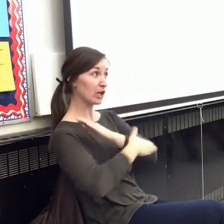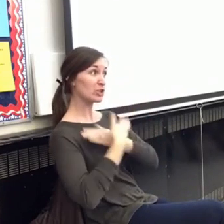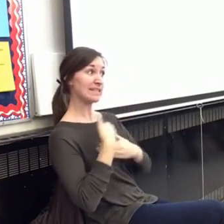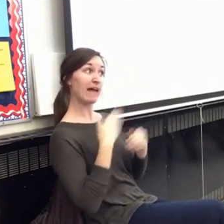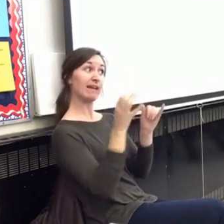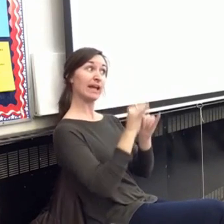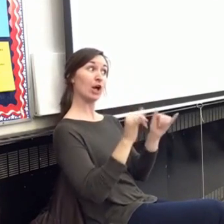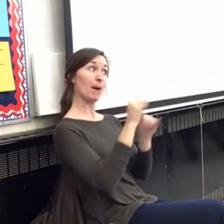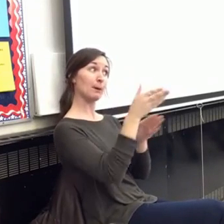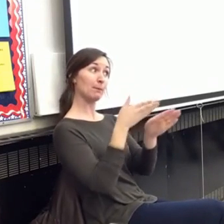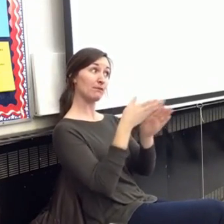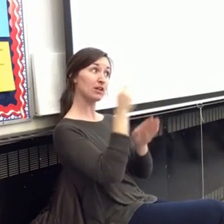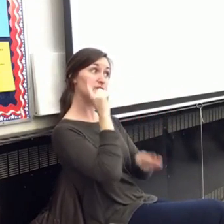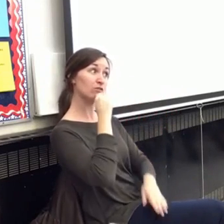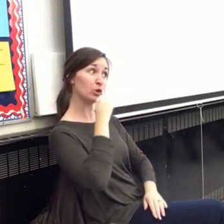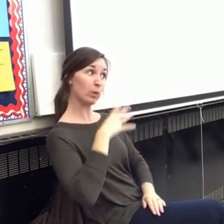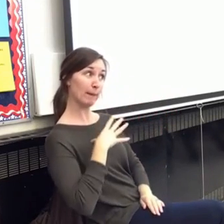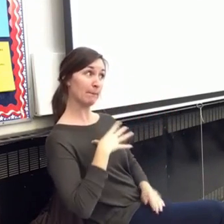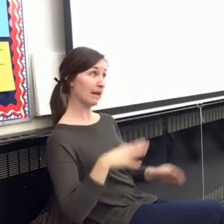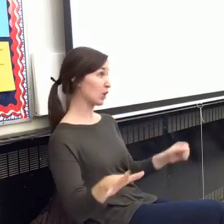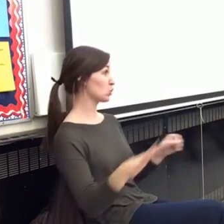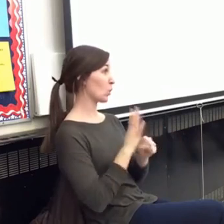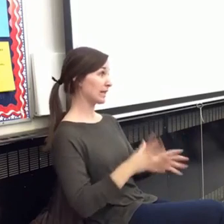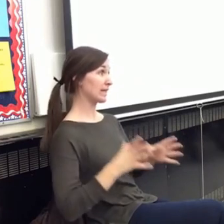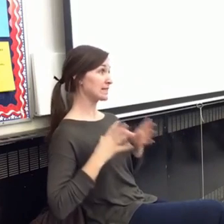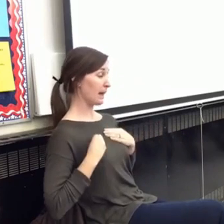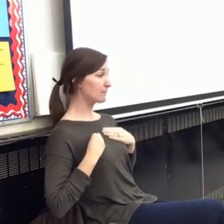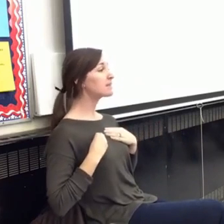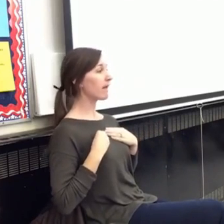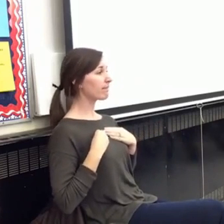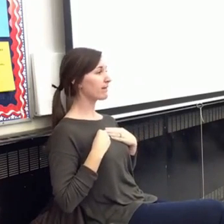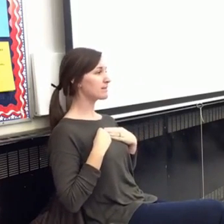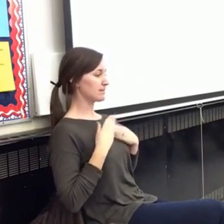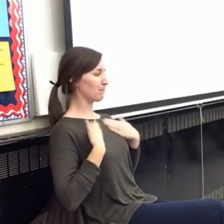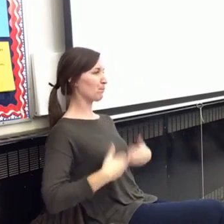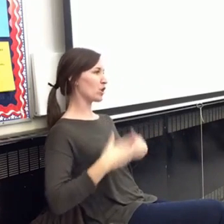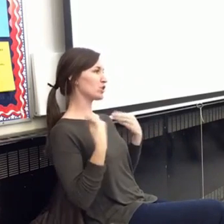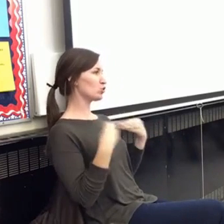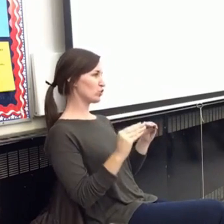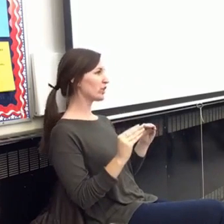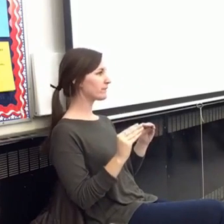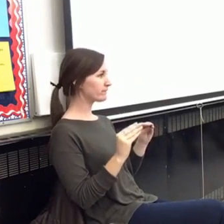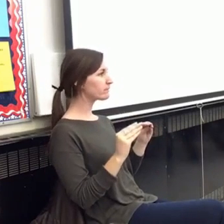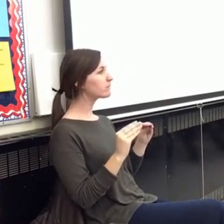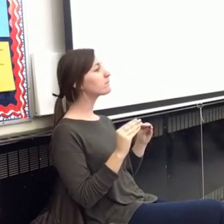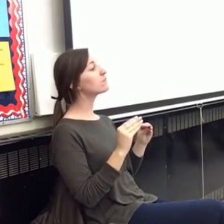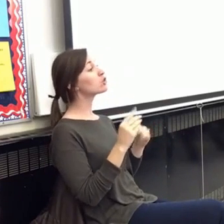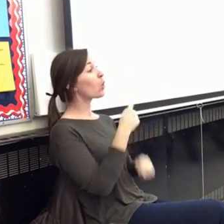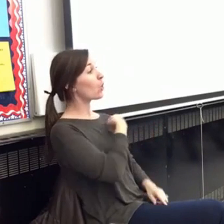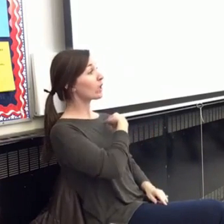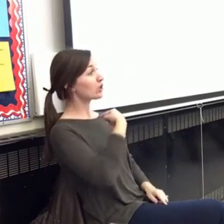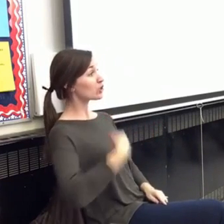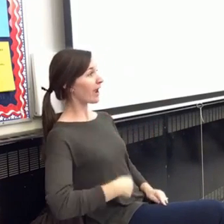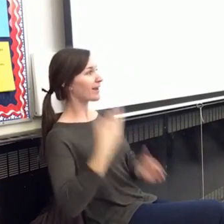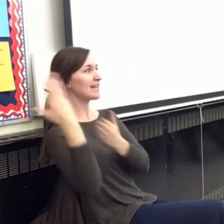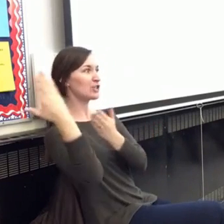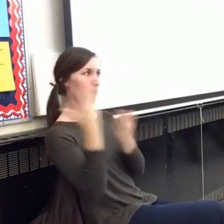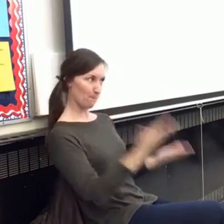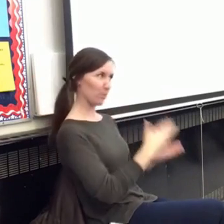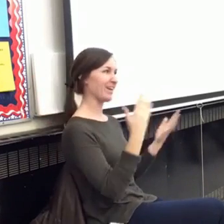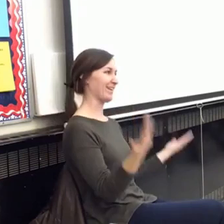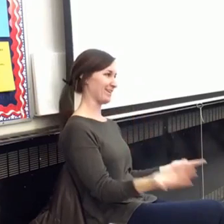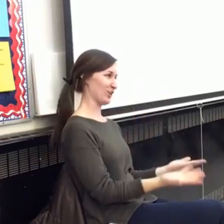that is very common for women and totally acceptable, and that's prostitution. The Chinese bring over this prostitution, and by this time